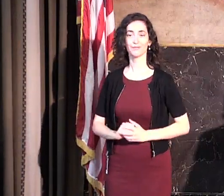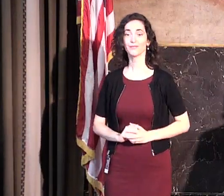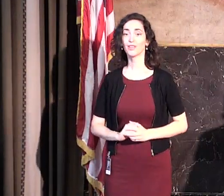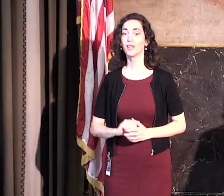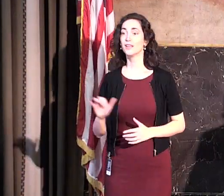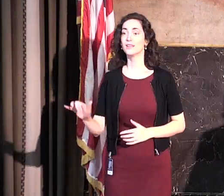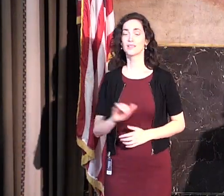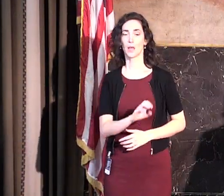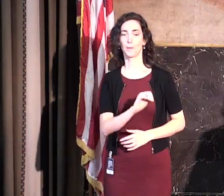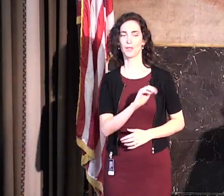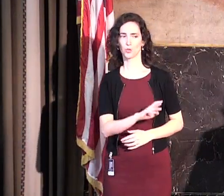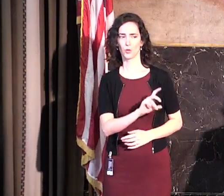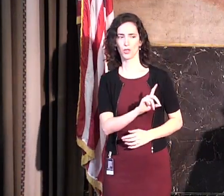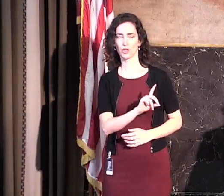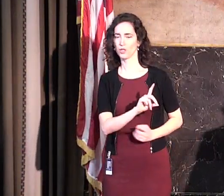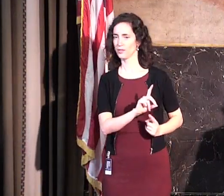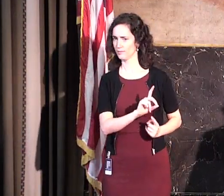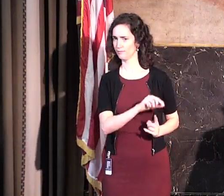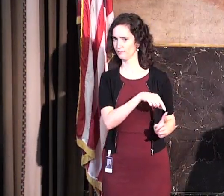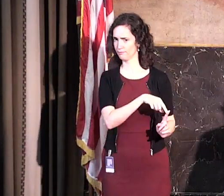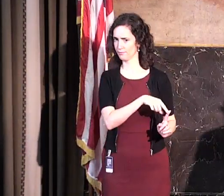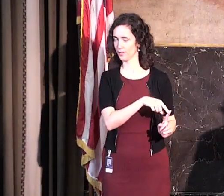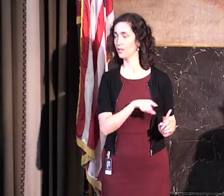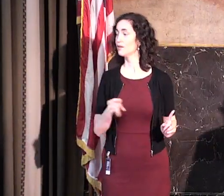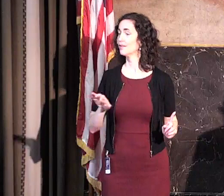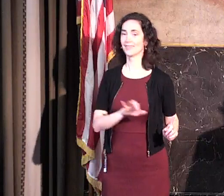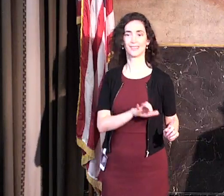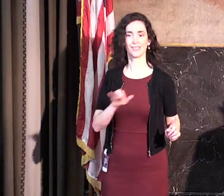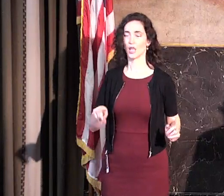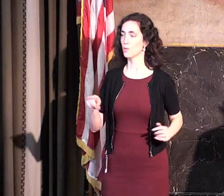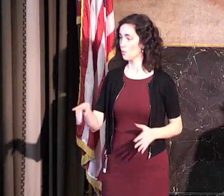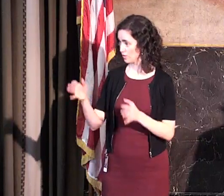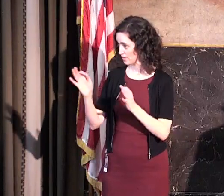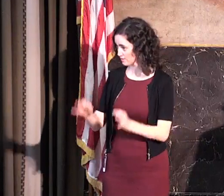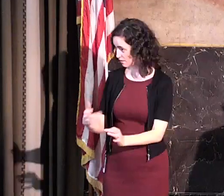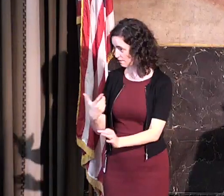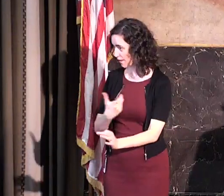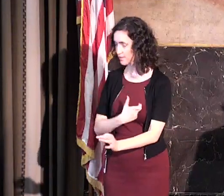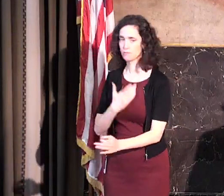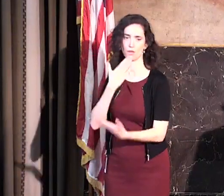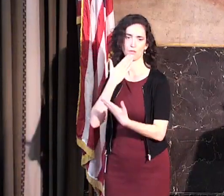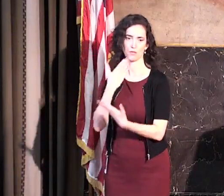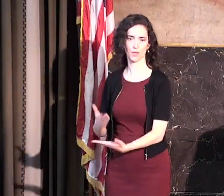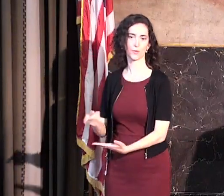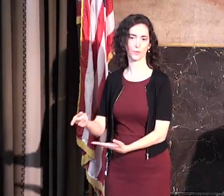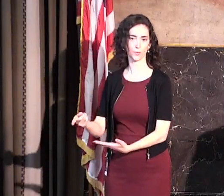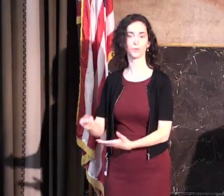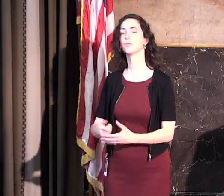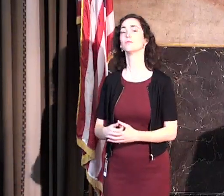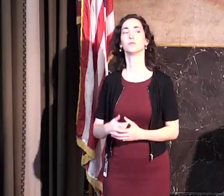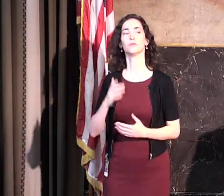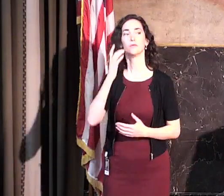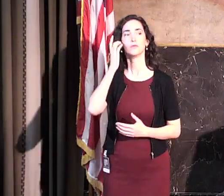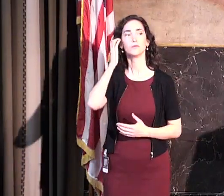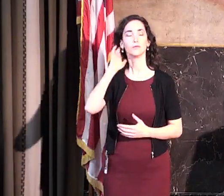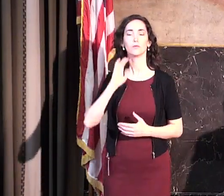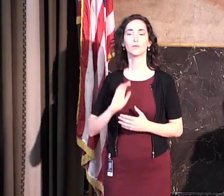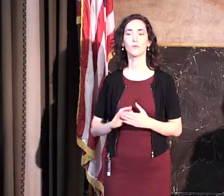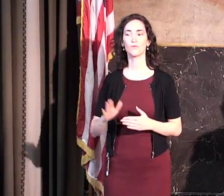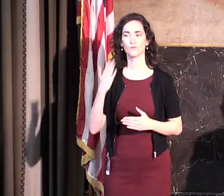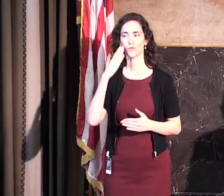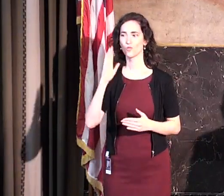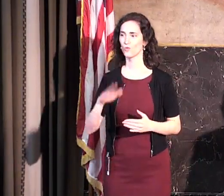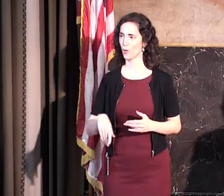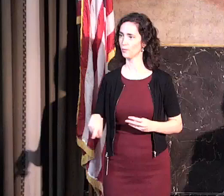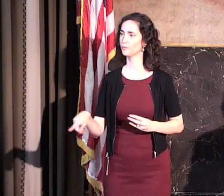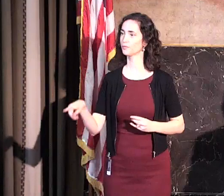like Mr. DeSala, I also thank her for the decision that she made to be vaccinated, which when you hear